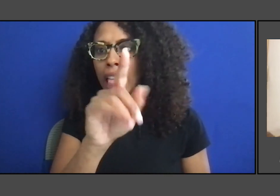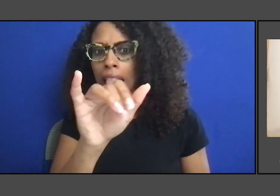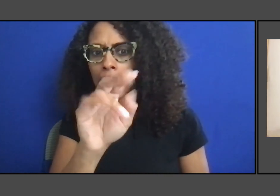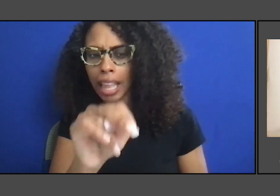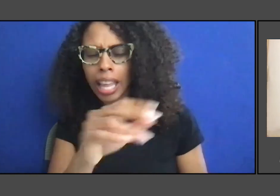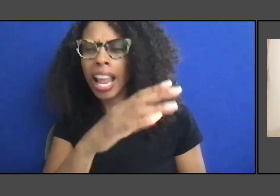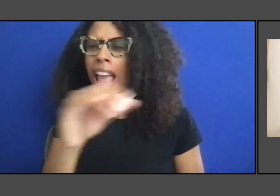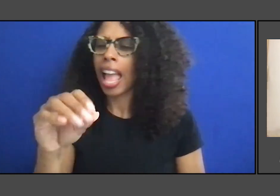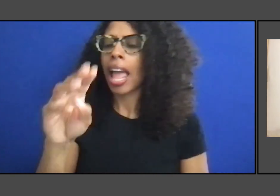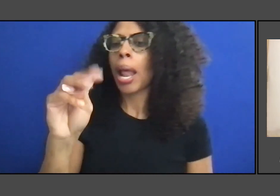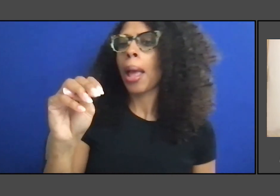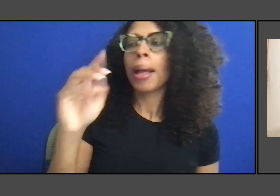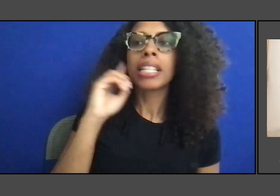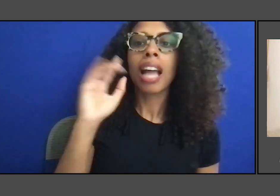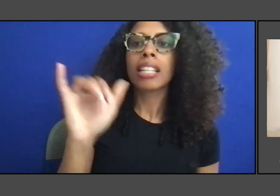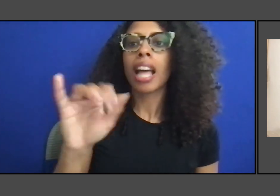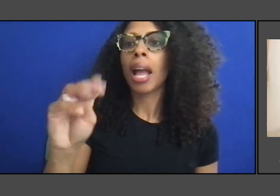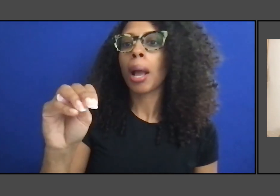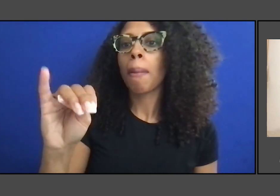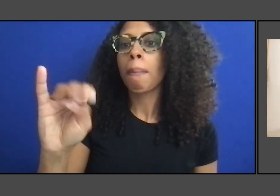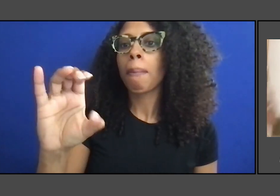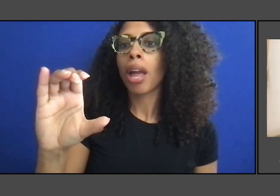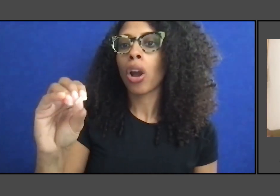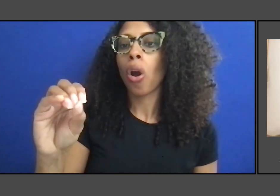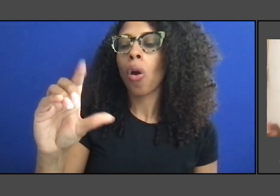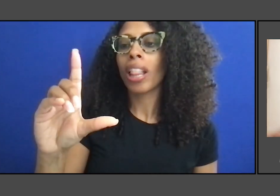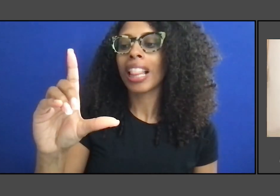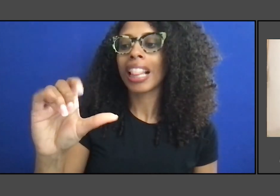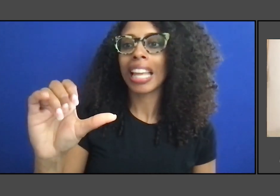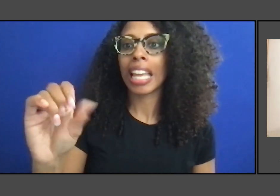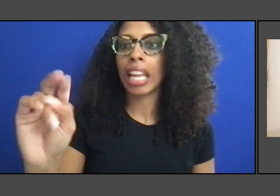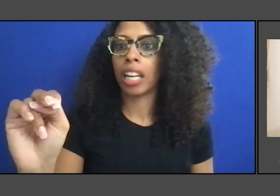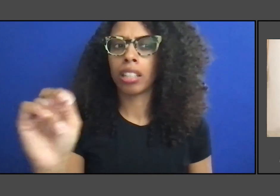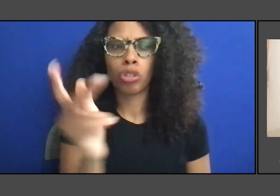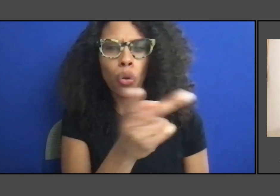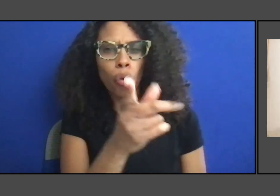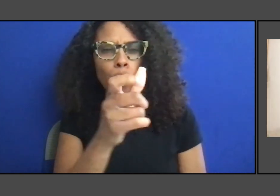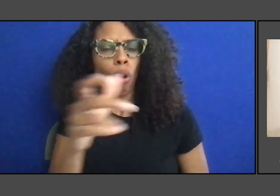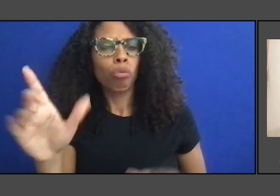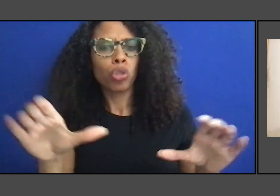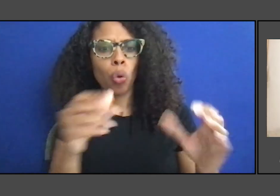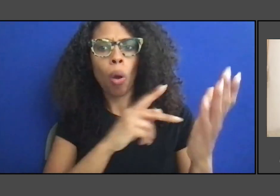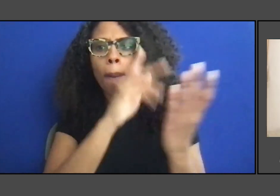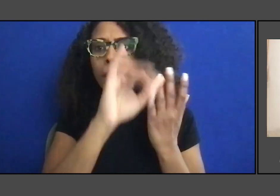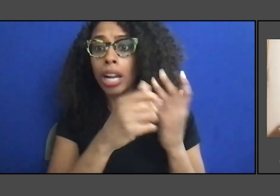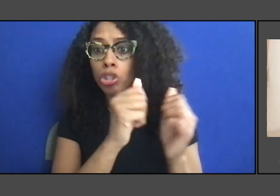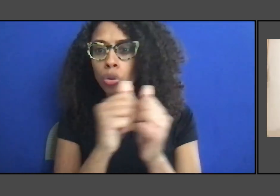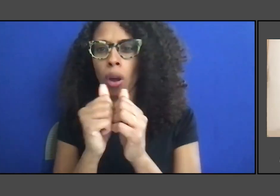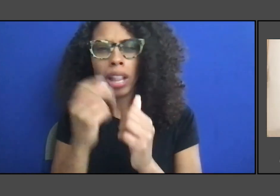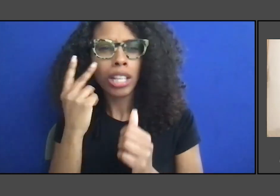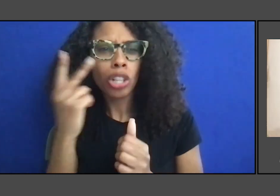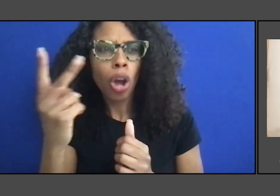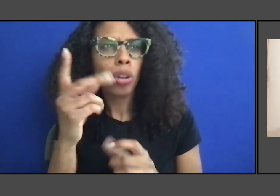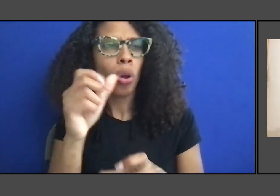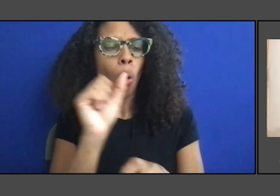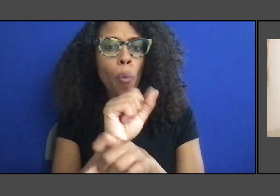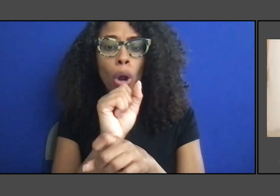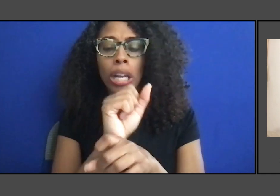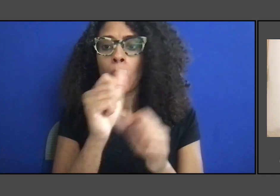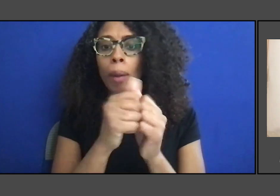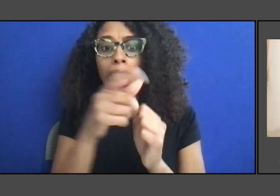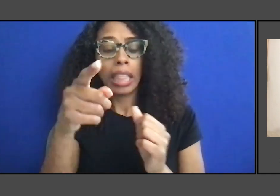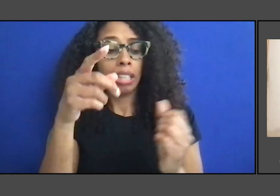working together. And I just saw you recently working with a dancer and a poet, and that there's, where these boundaries